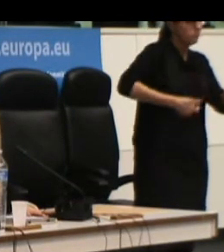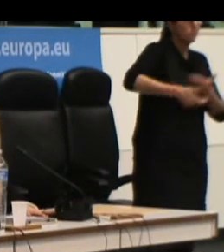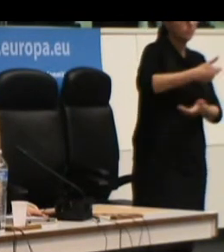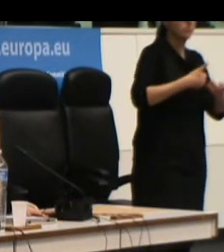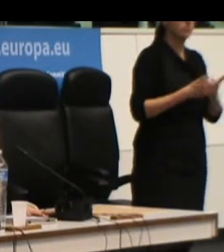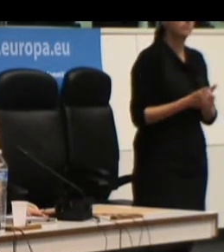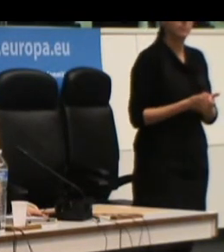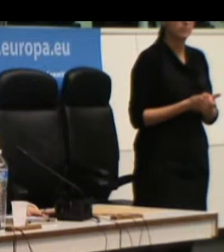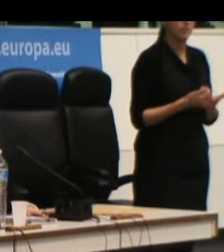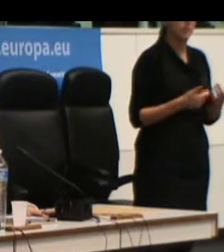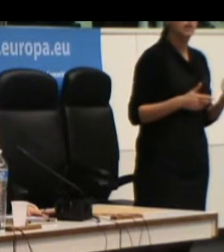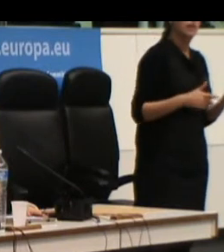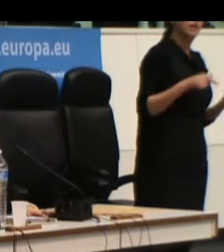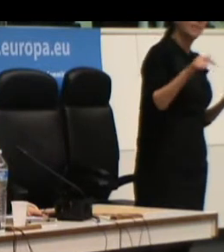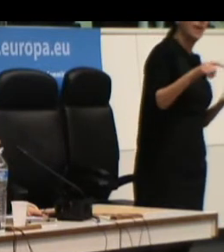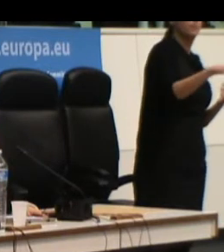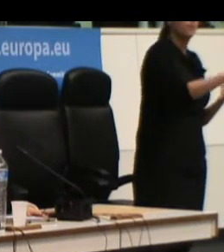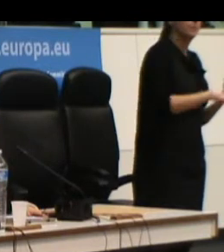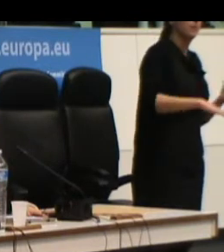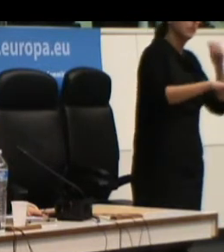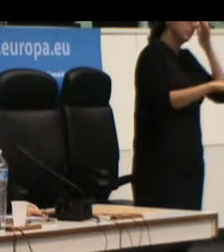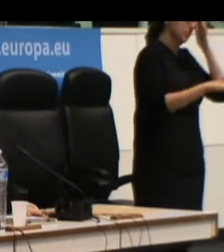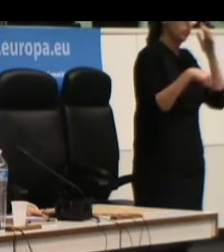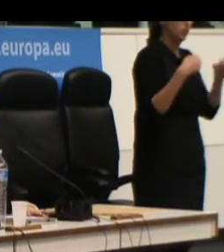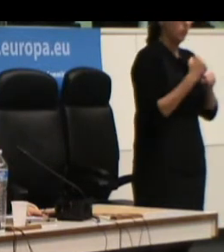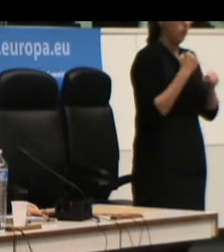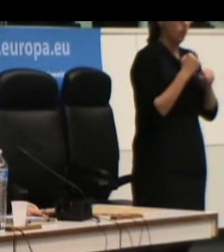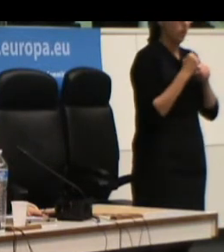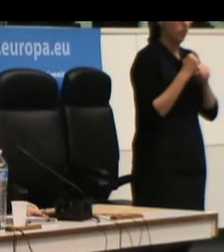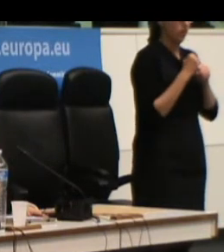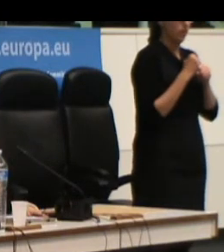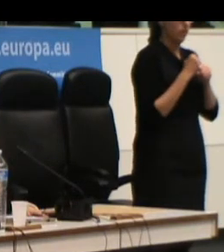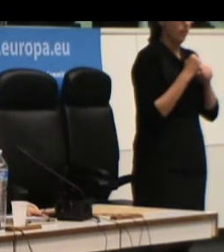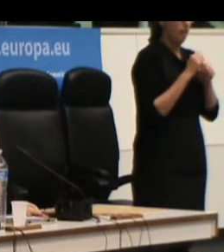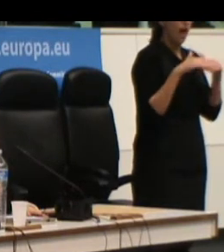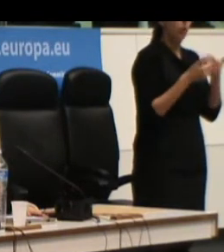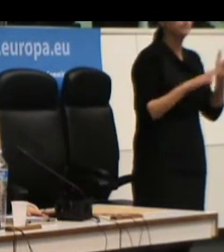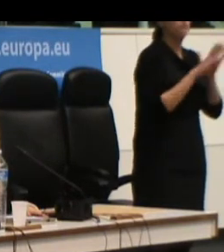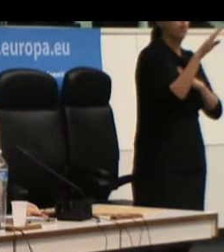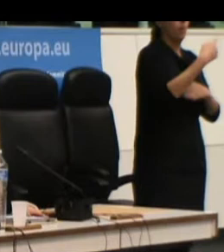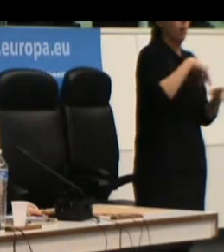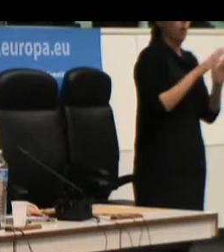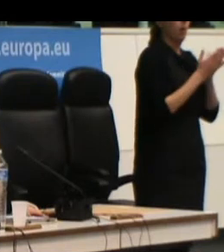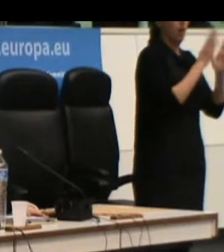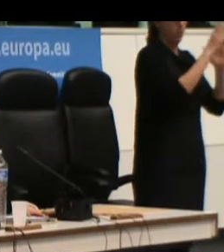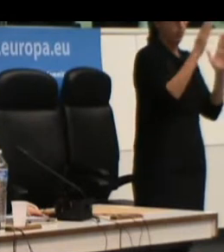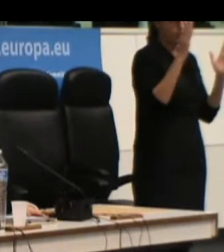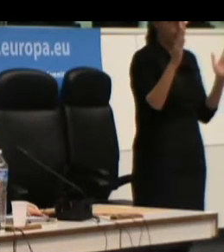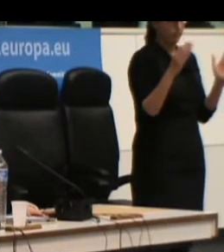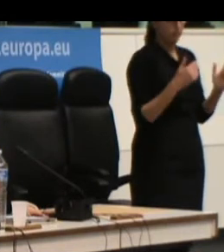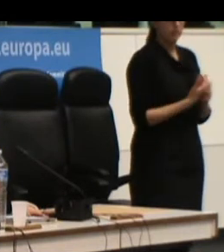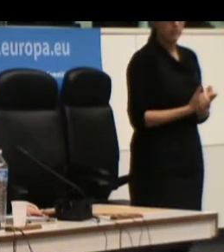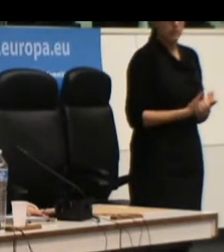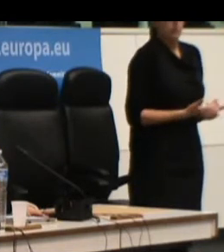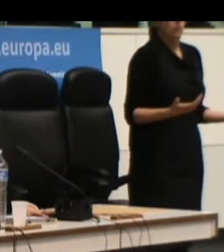and is a place where we can work on developments with those suppliers. Because otherwise we feel that we